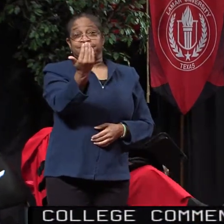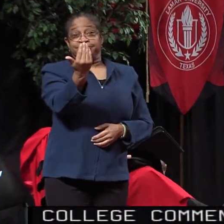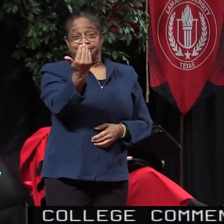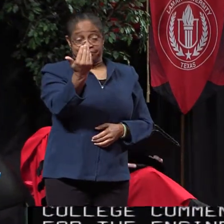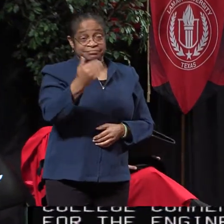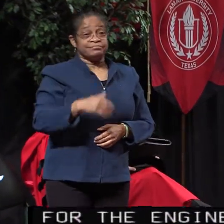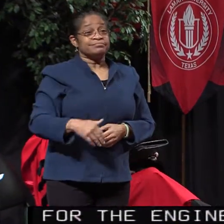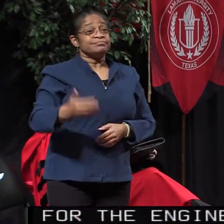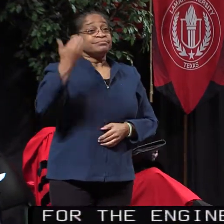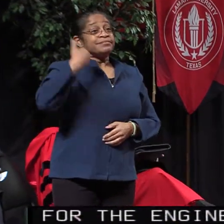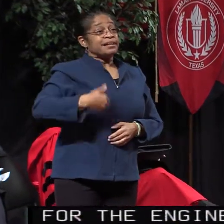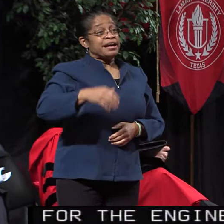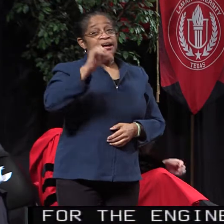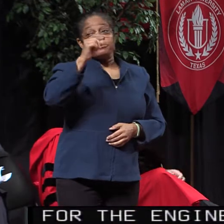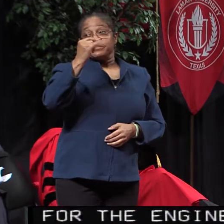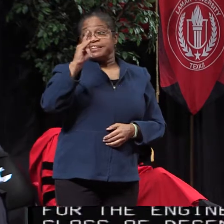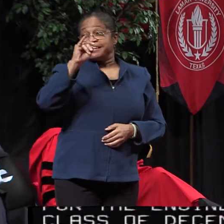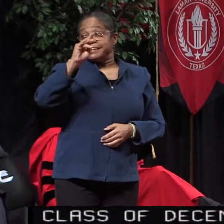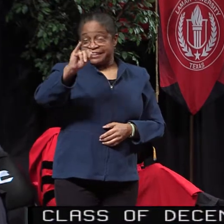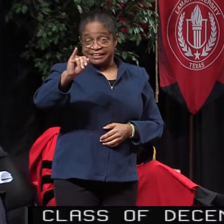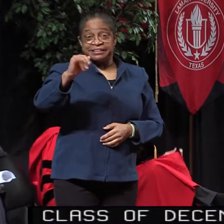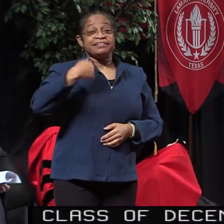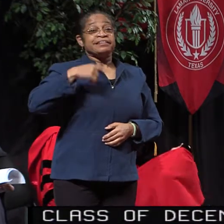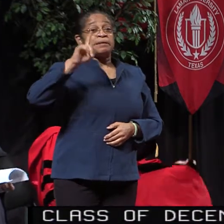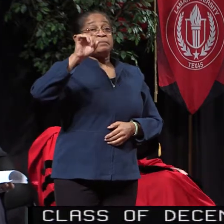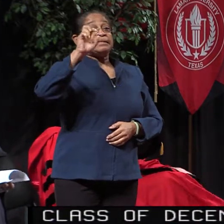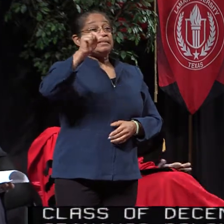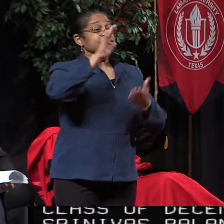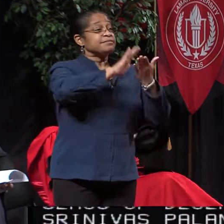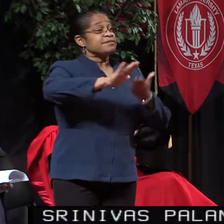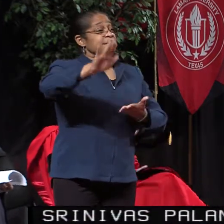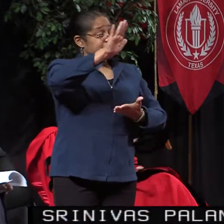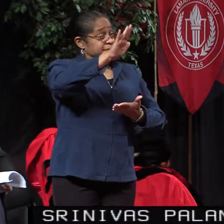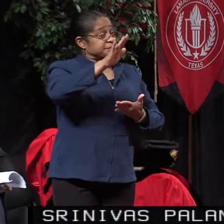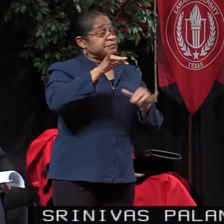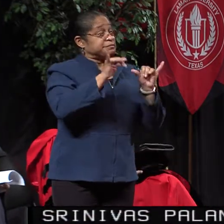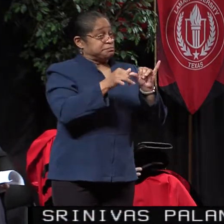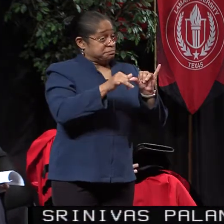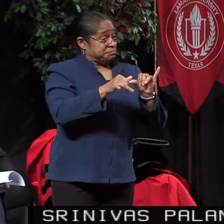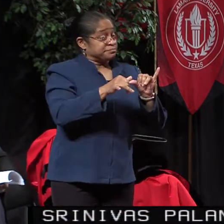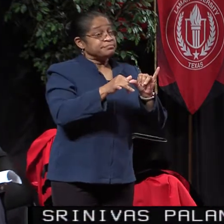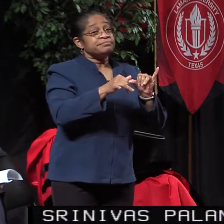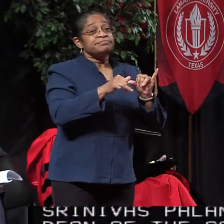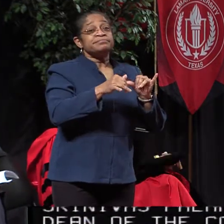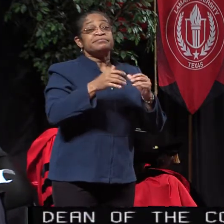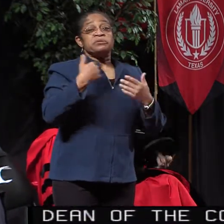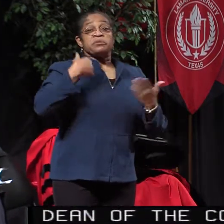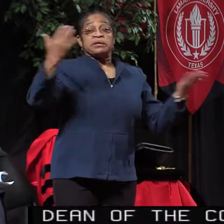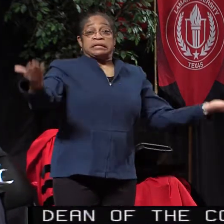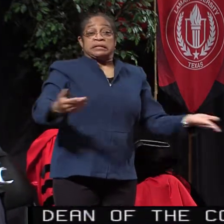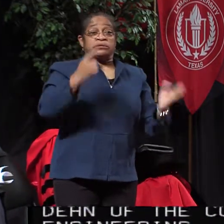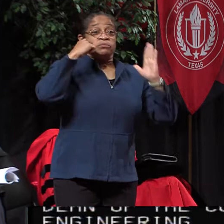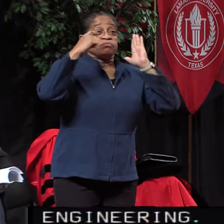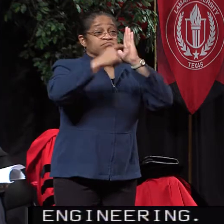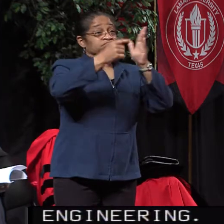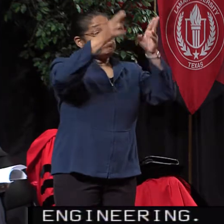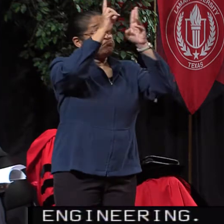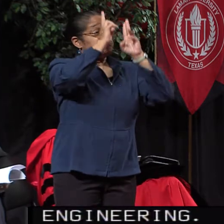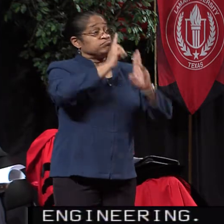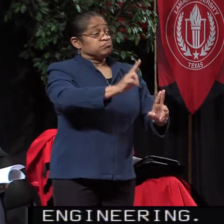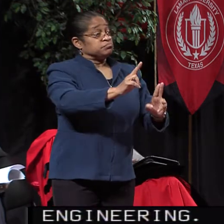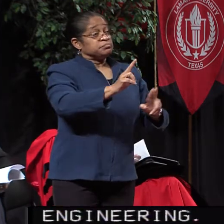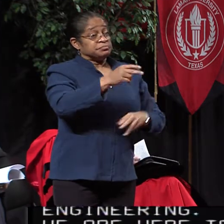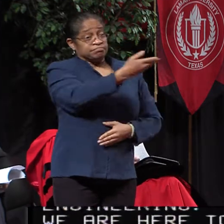December 2015. I'm Srinivas Palankil, and I'm the Dean of the College of Engineering. We are here to recognize and honor our graduates